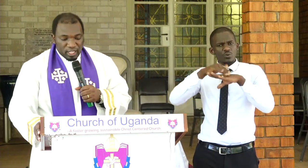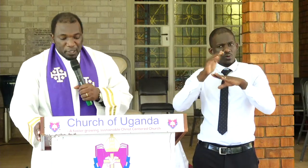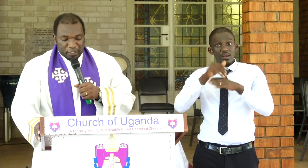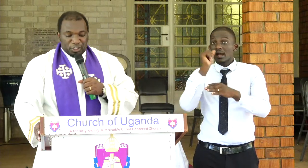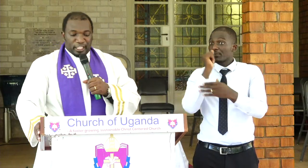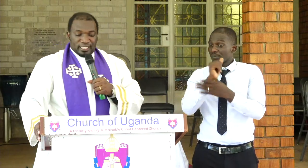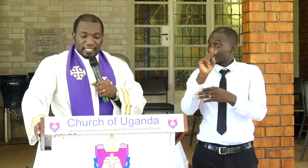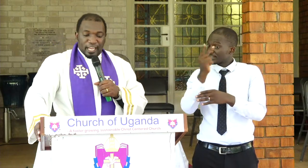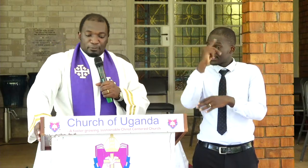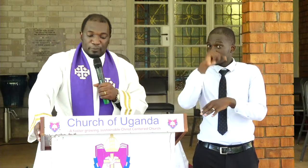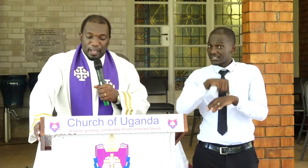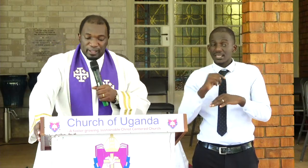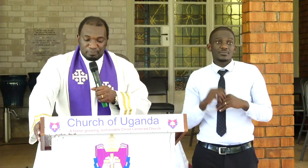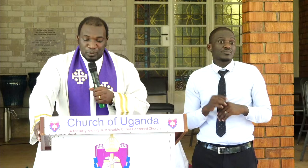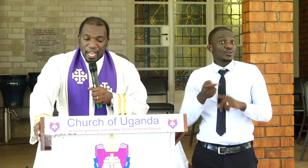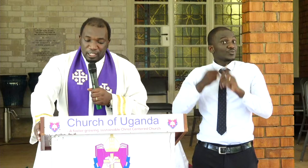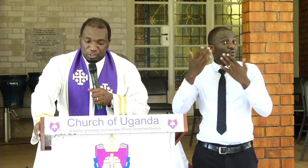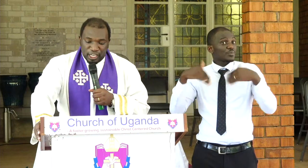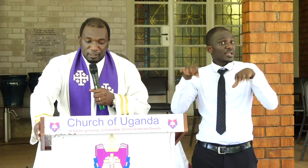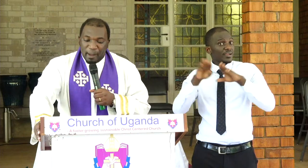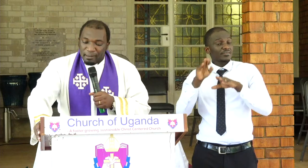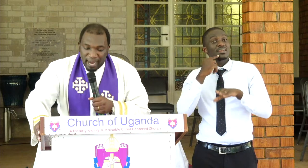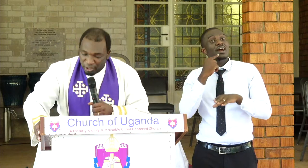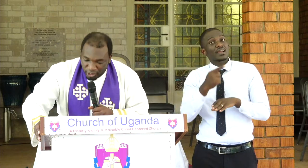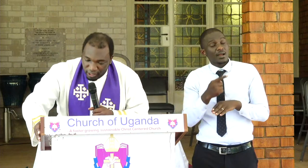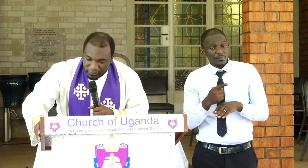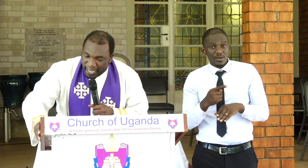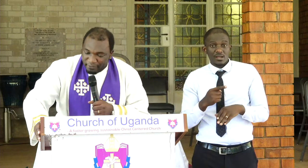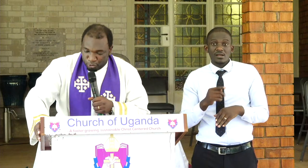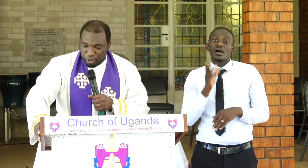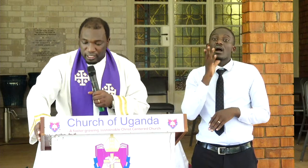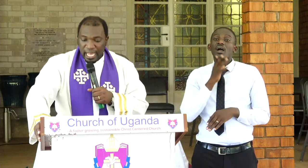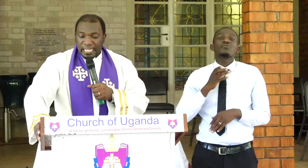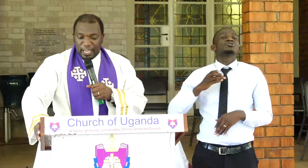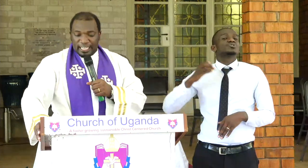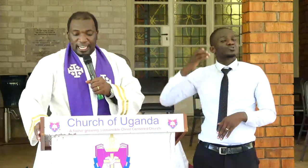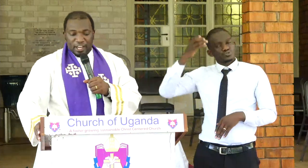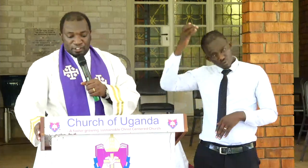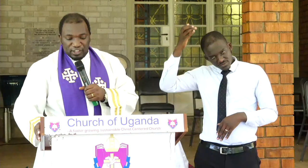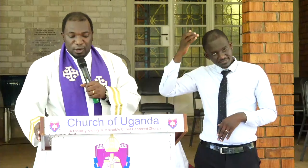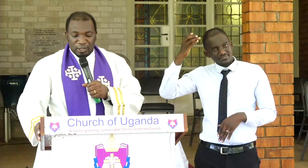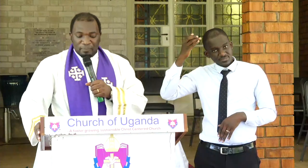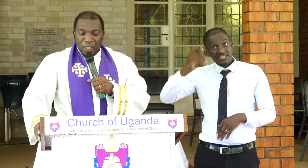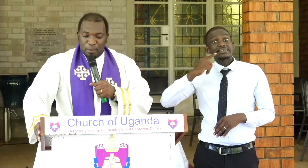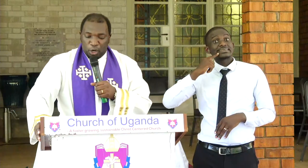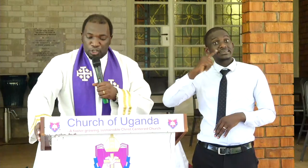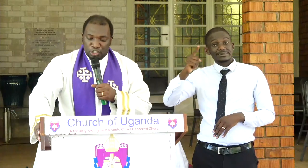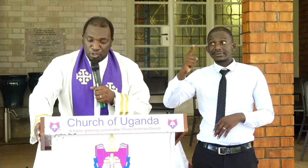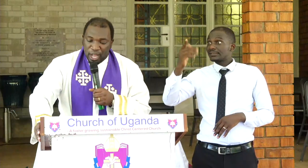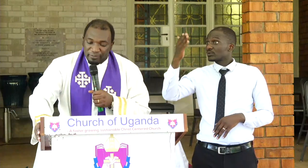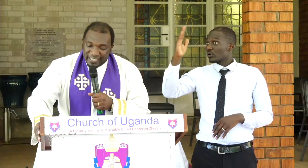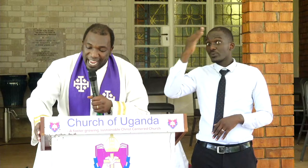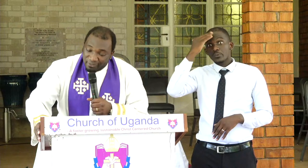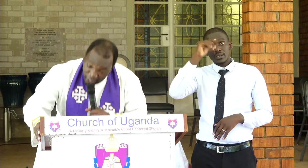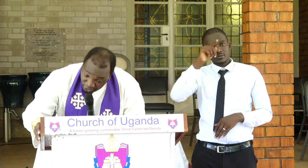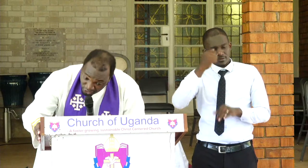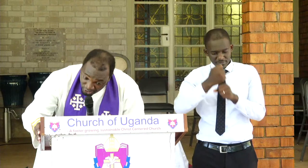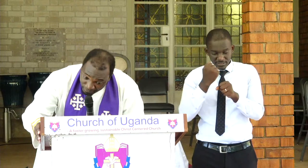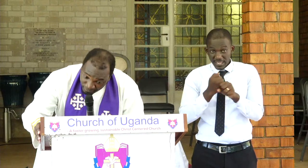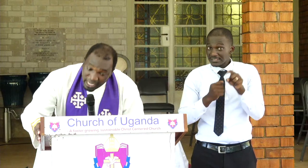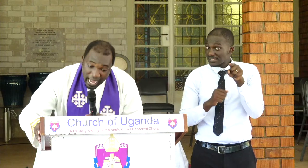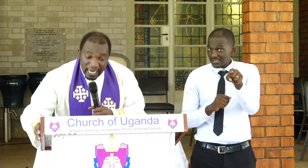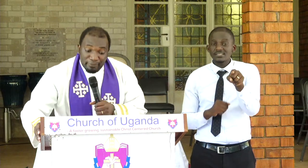Abraham the second time from heaven and said, by myself I have sworn, declares the Lord, because you have done